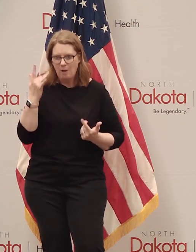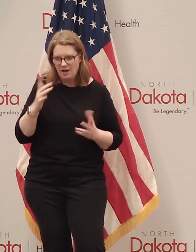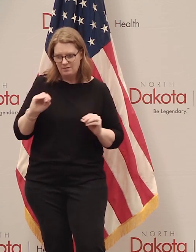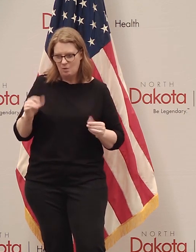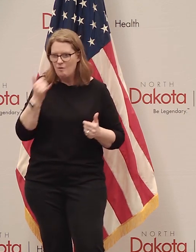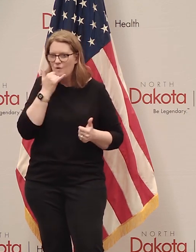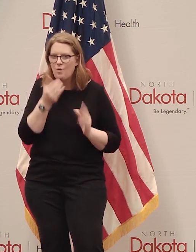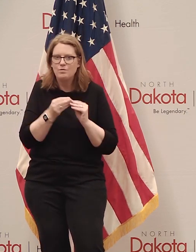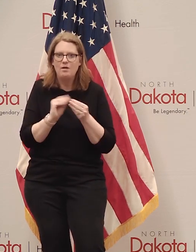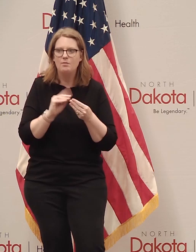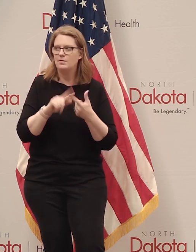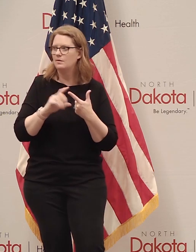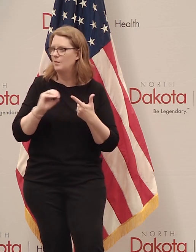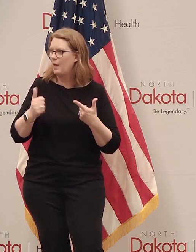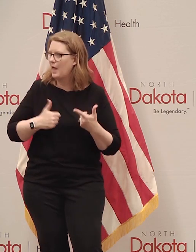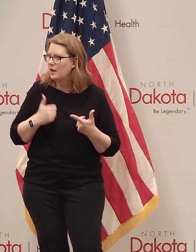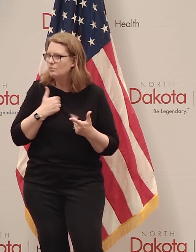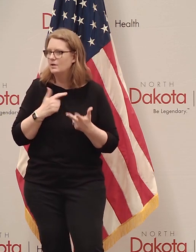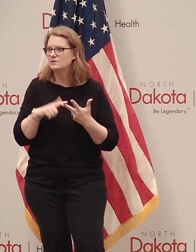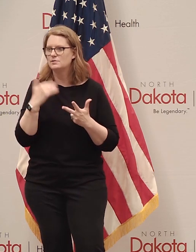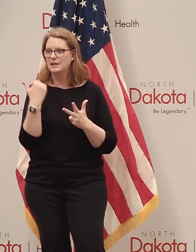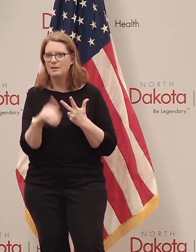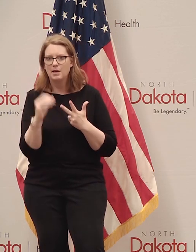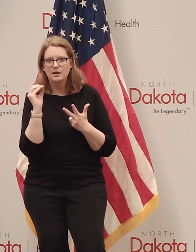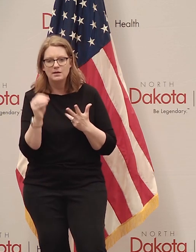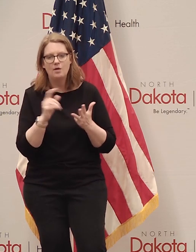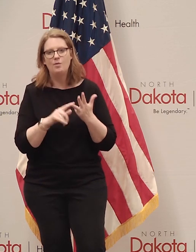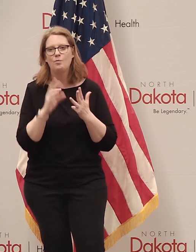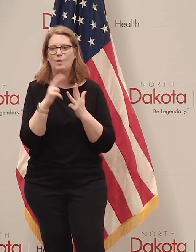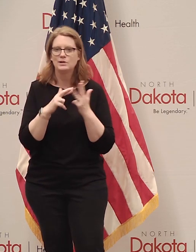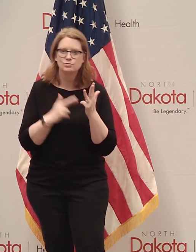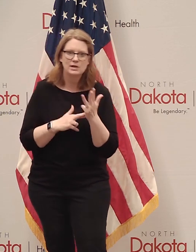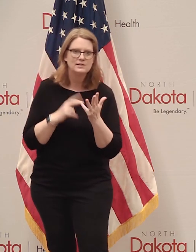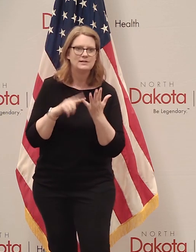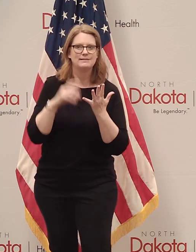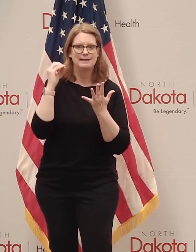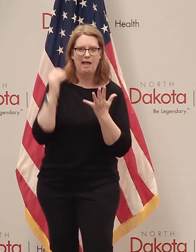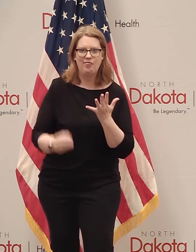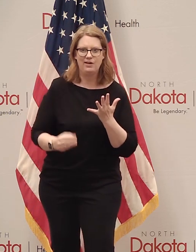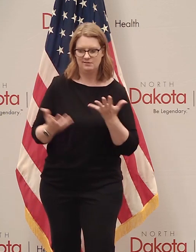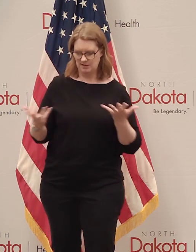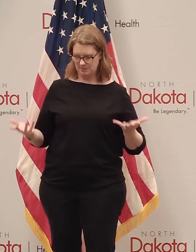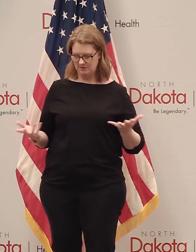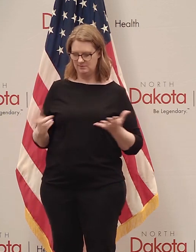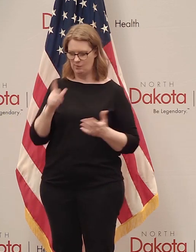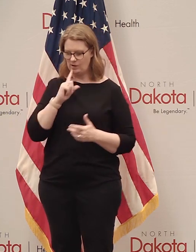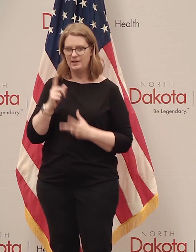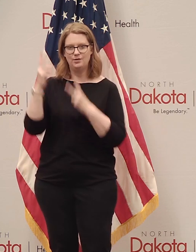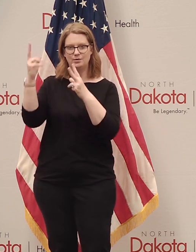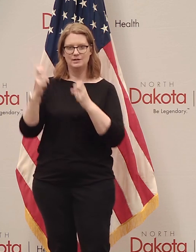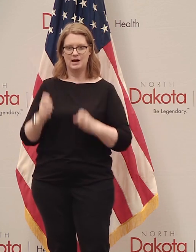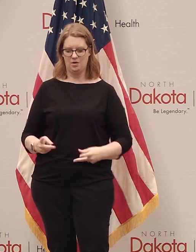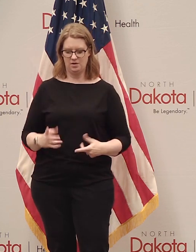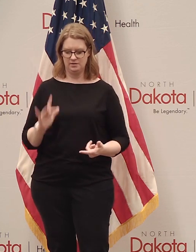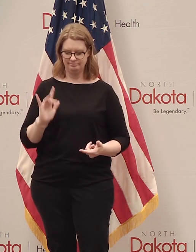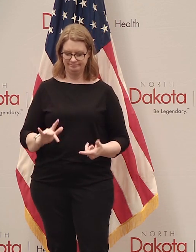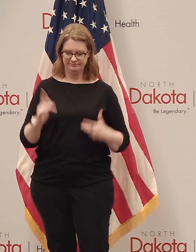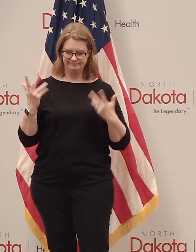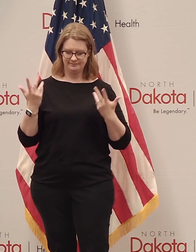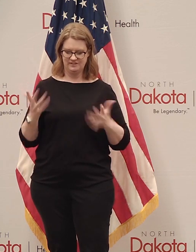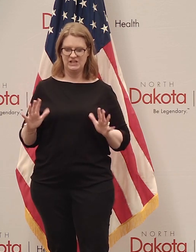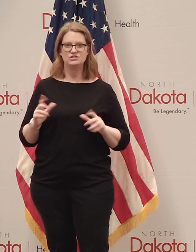no phone number, there's no address, there's no email, there's no registration, there's no nothing in there. And so so that's